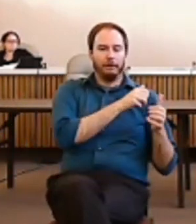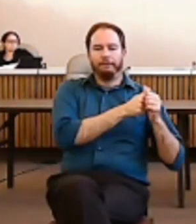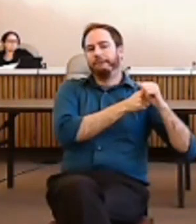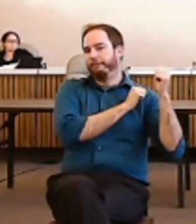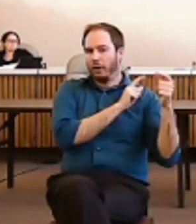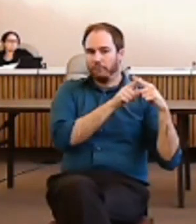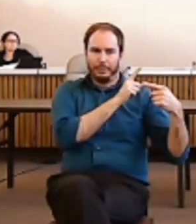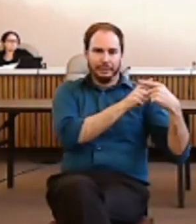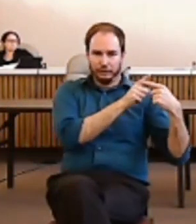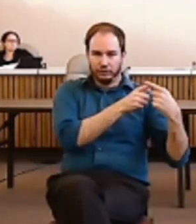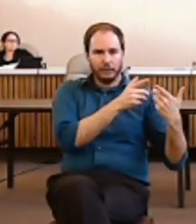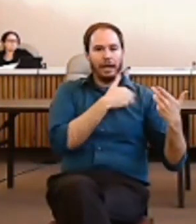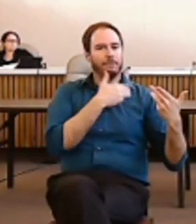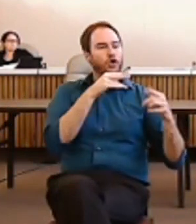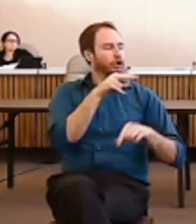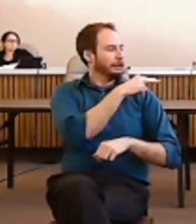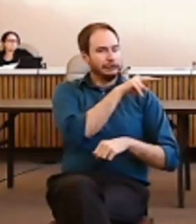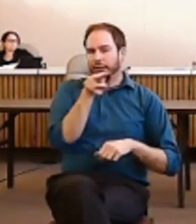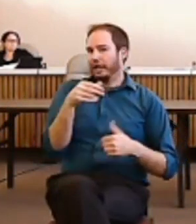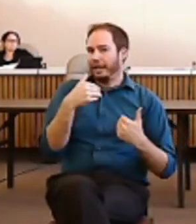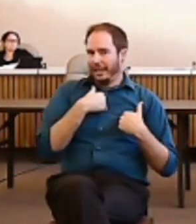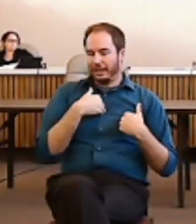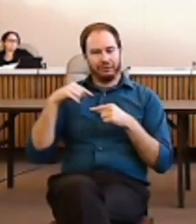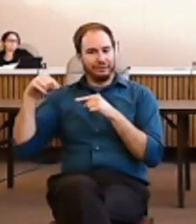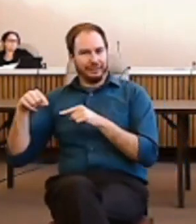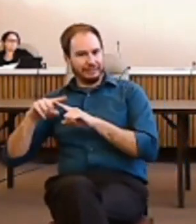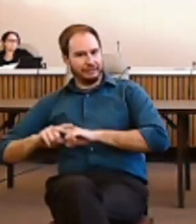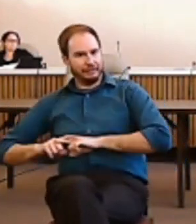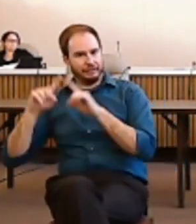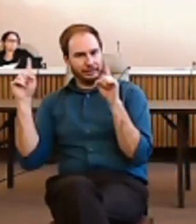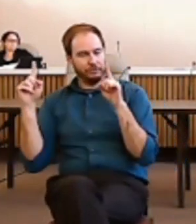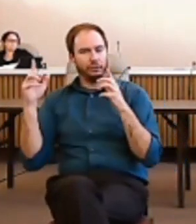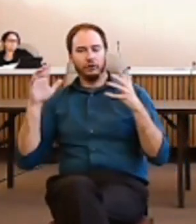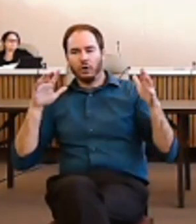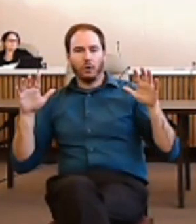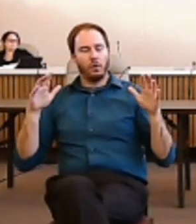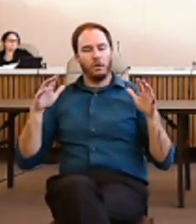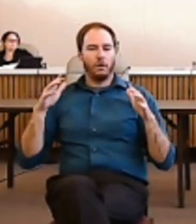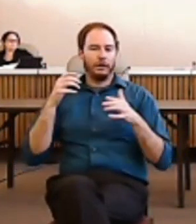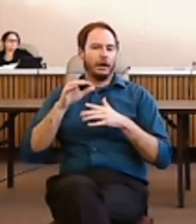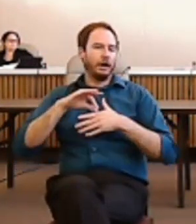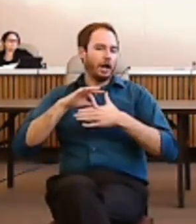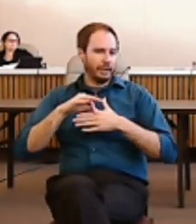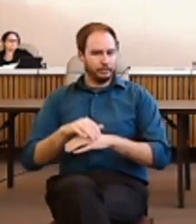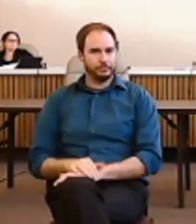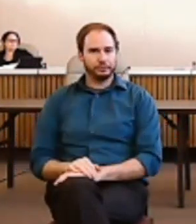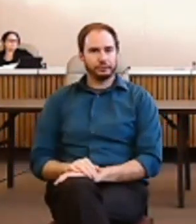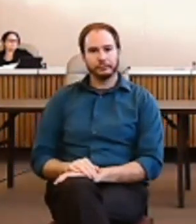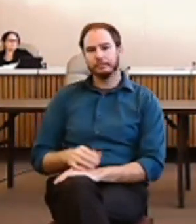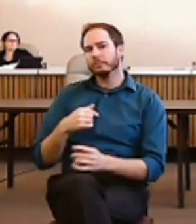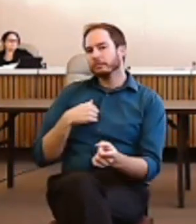the intersection, has good sight lines. That's not the case here. So that's the primary difference.